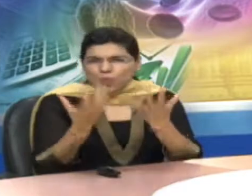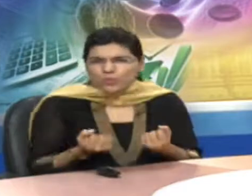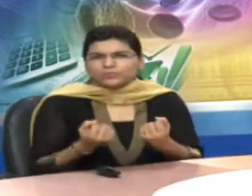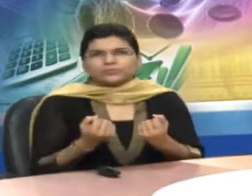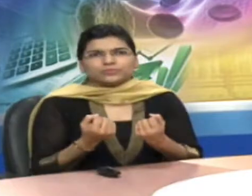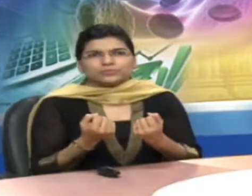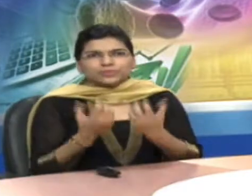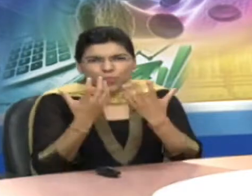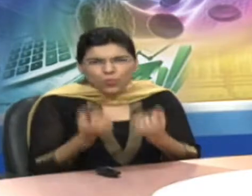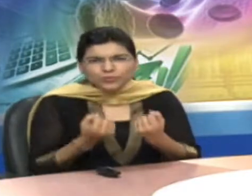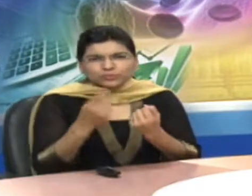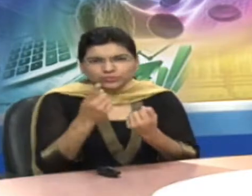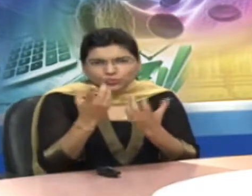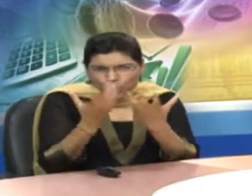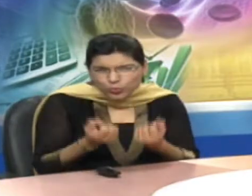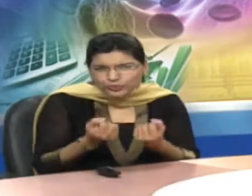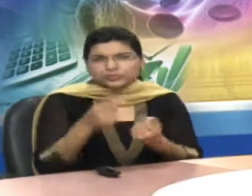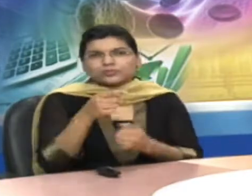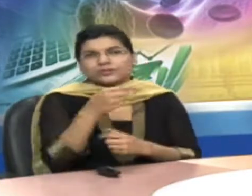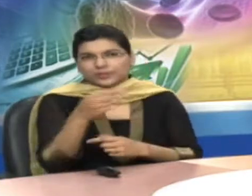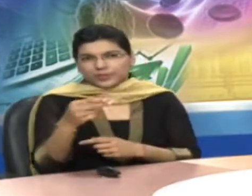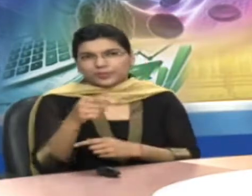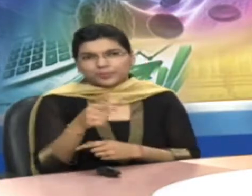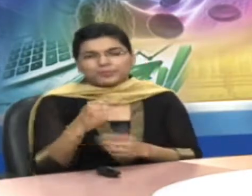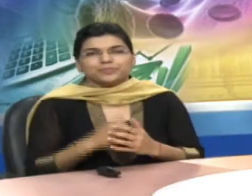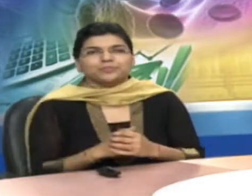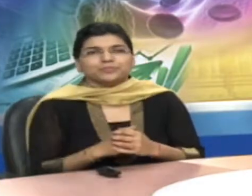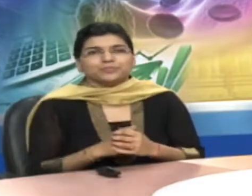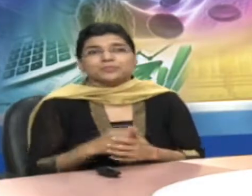Sixth word, willing.